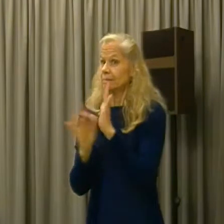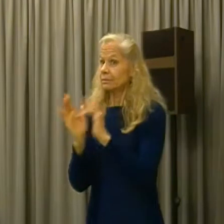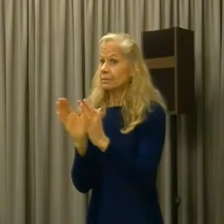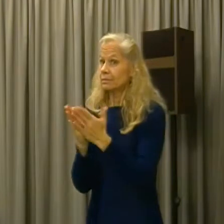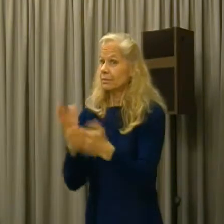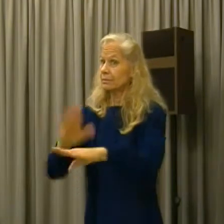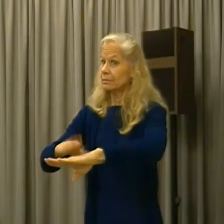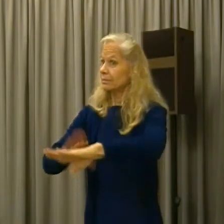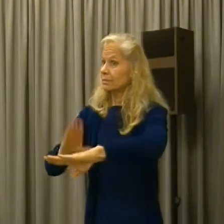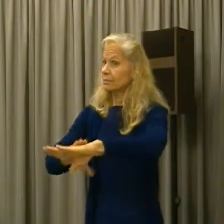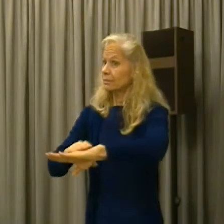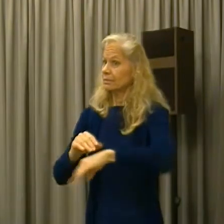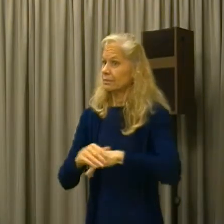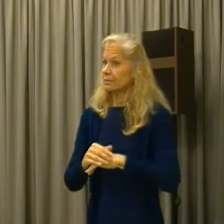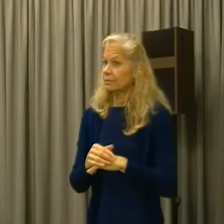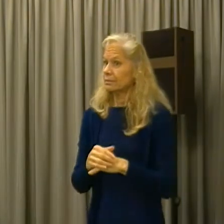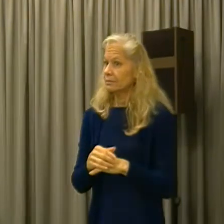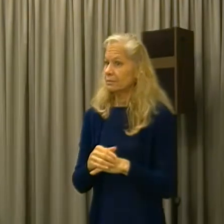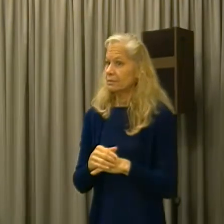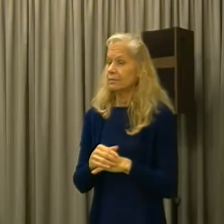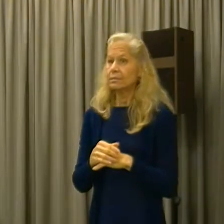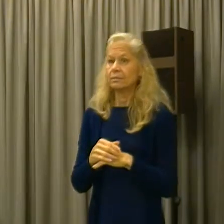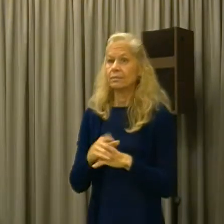That thought rejection. And we'll see that.